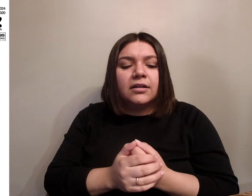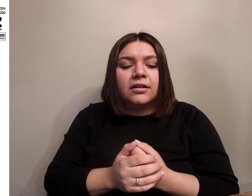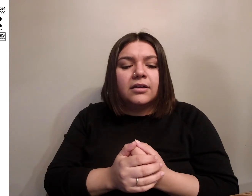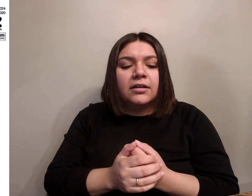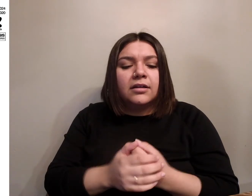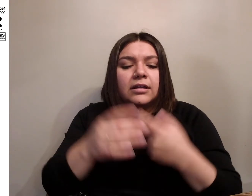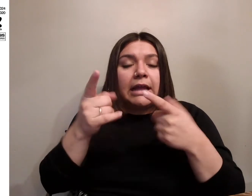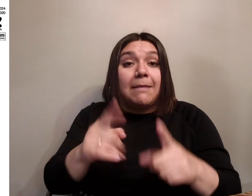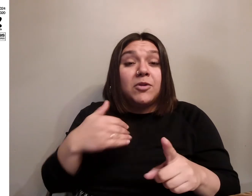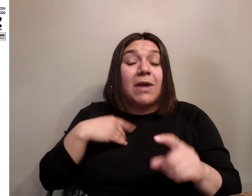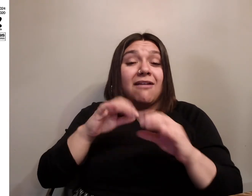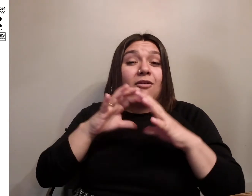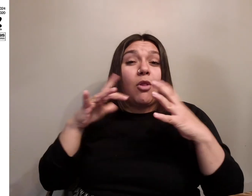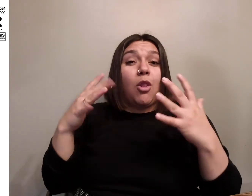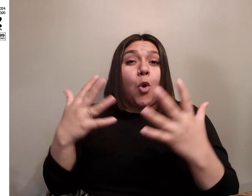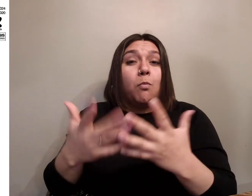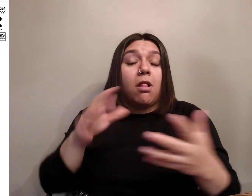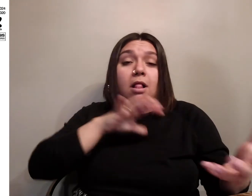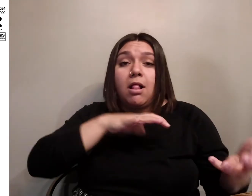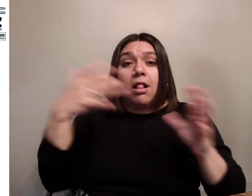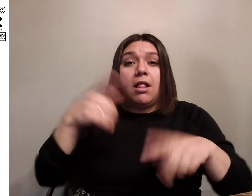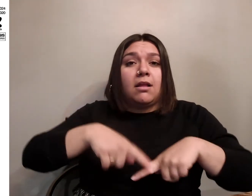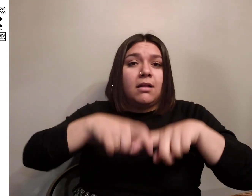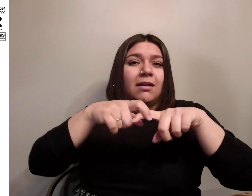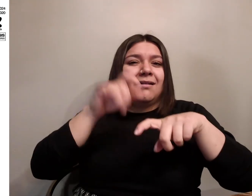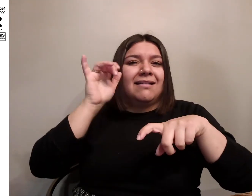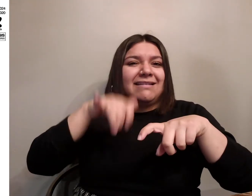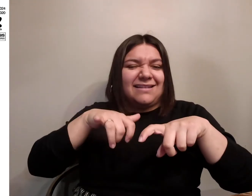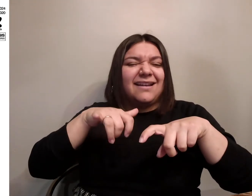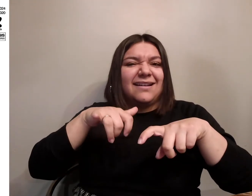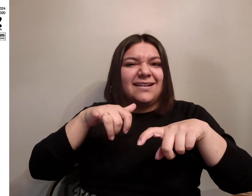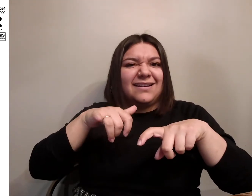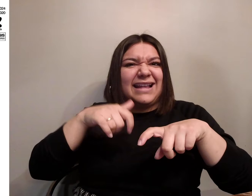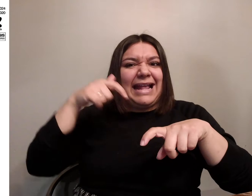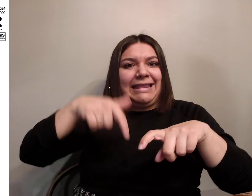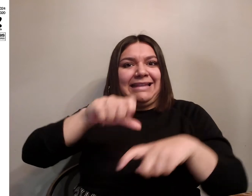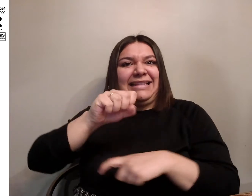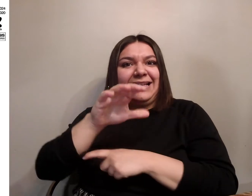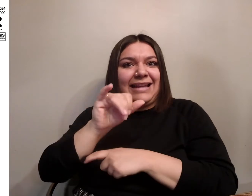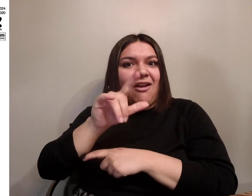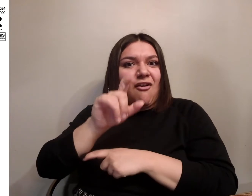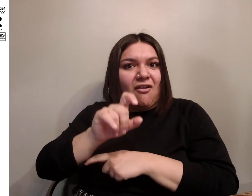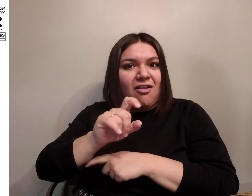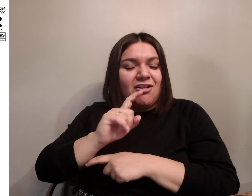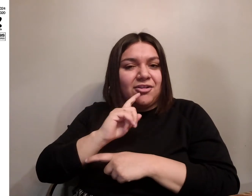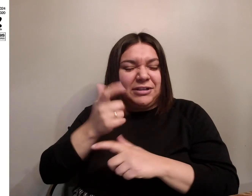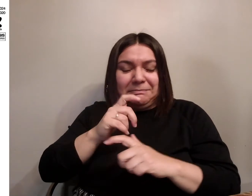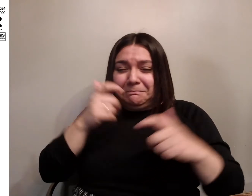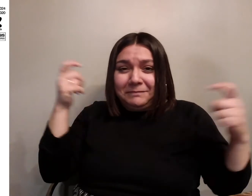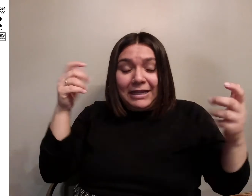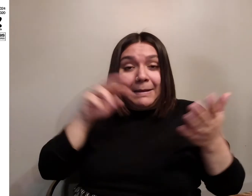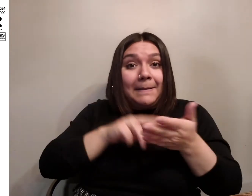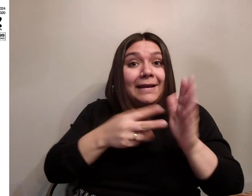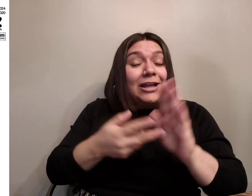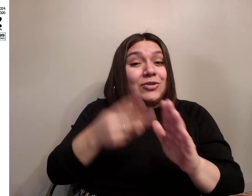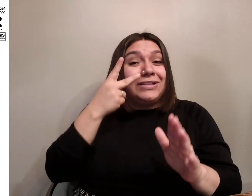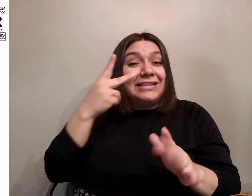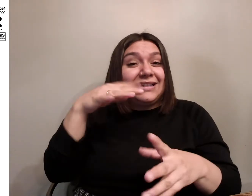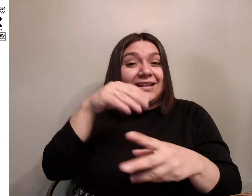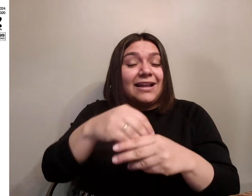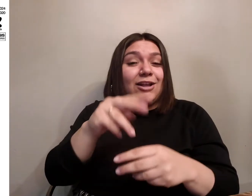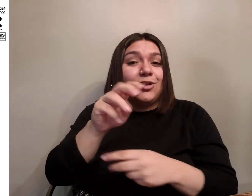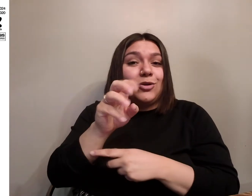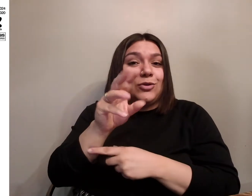ordinarily conscious of. So that when you have a global disruption on this